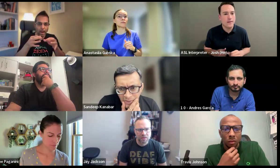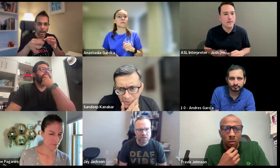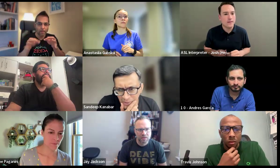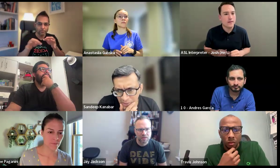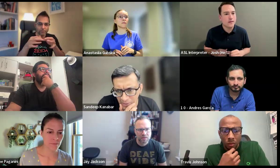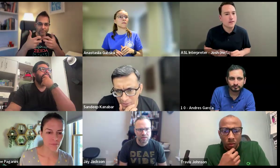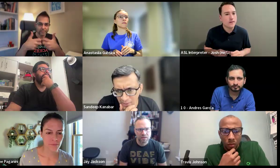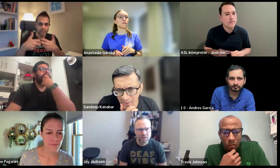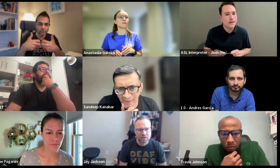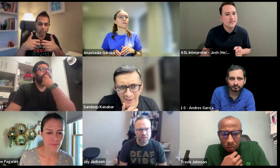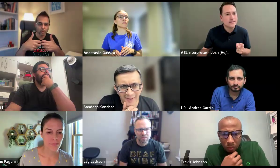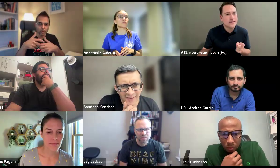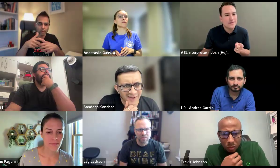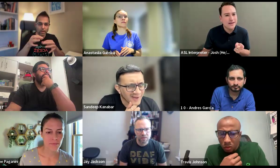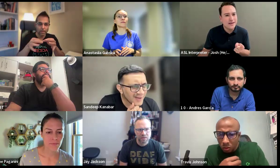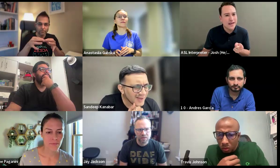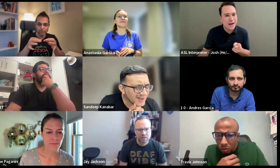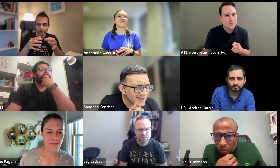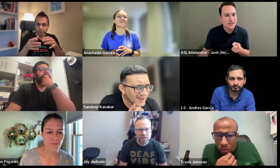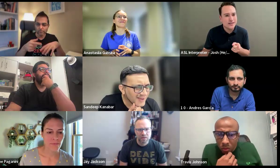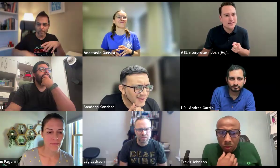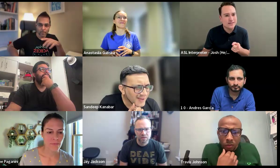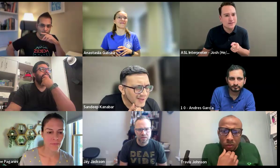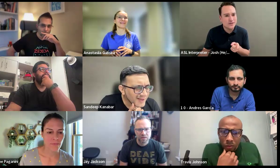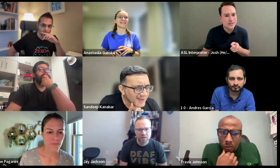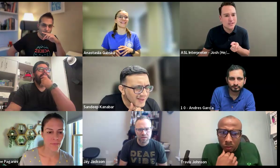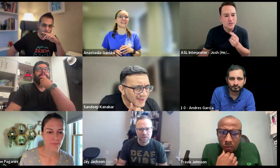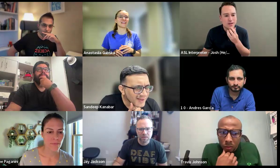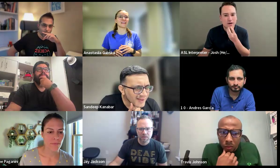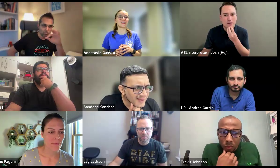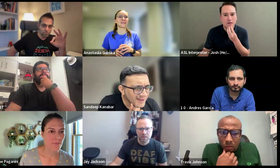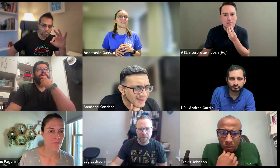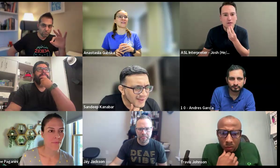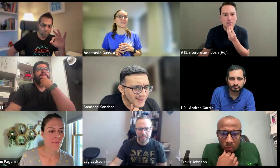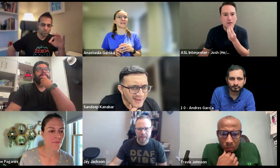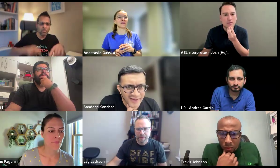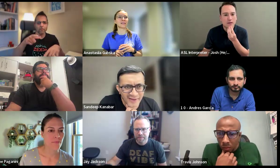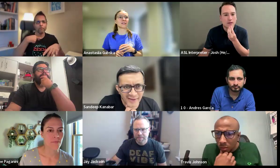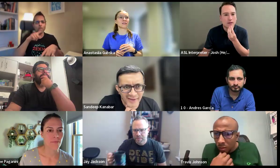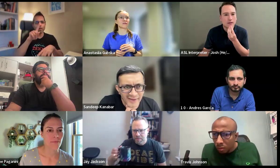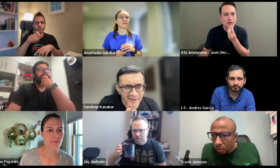Yeah. It seems like the captioning there's an issue there.